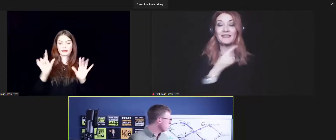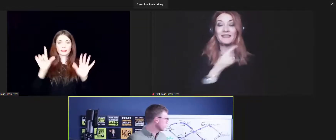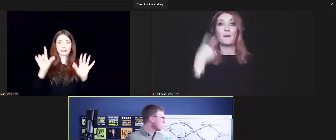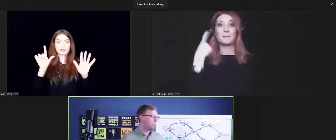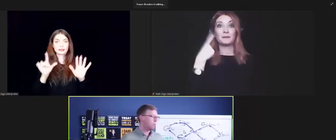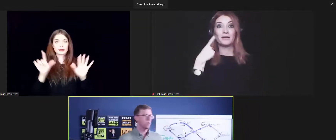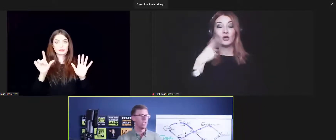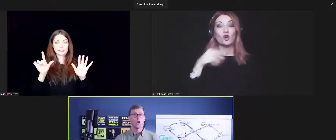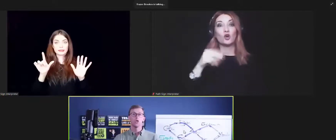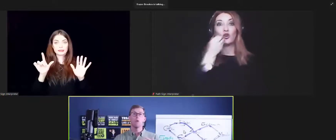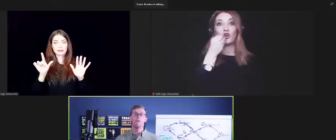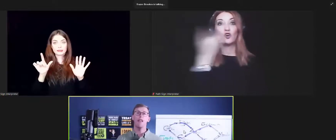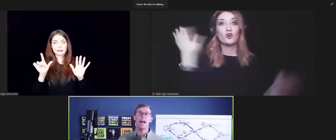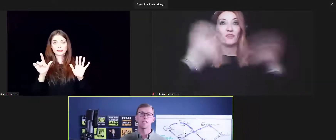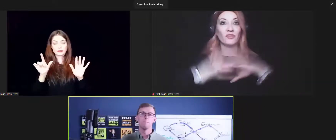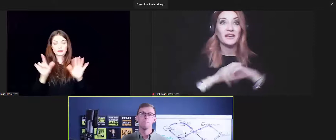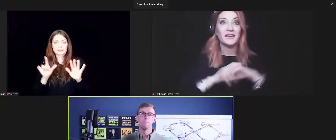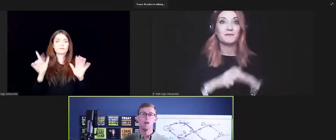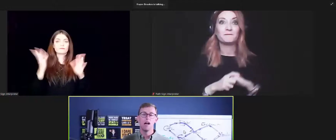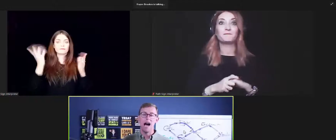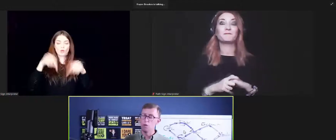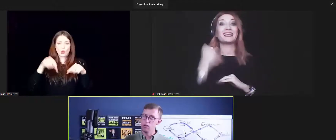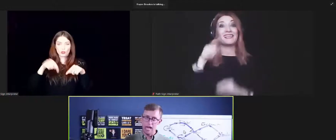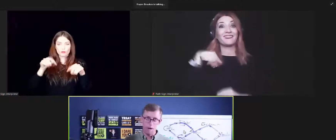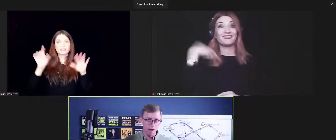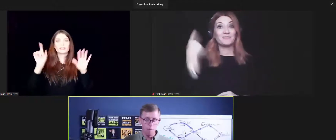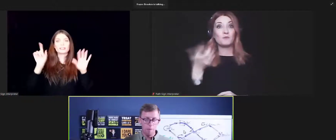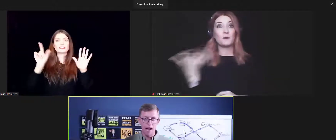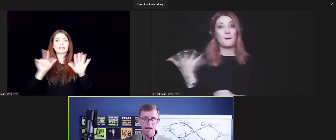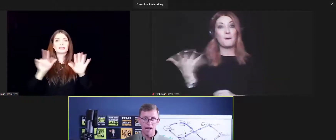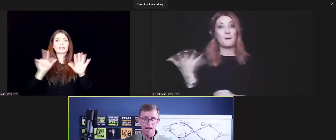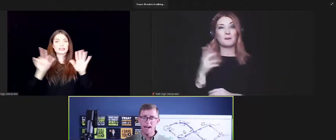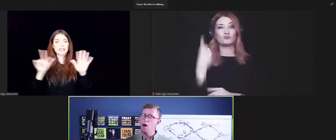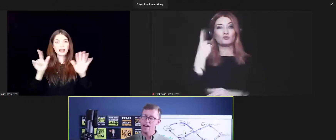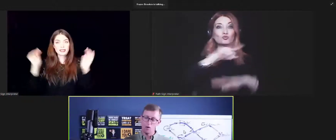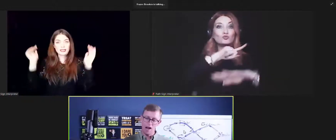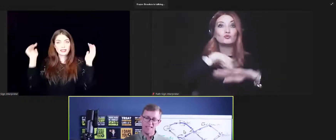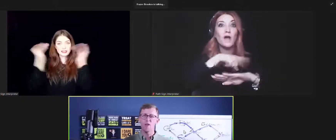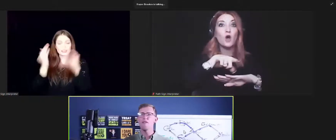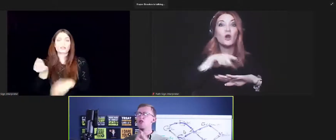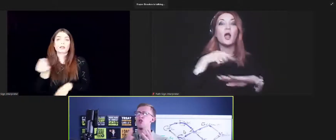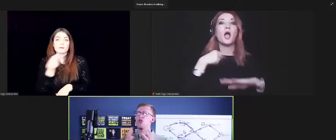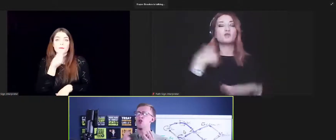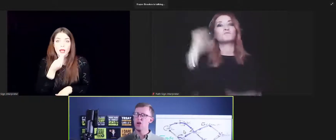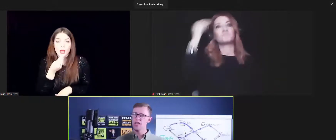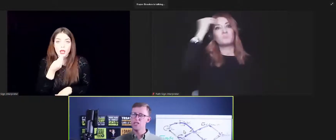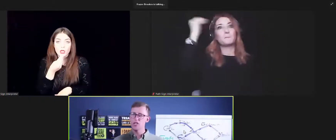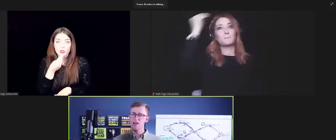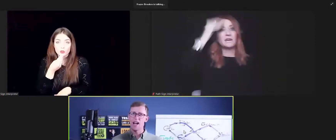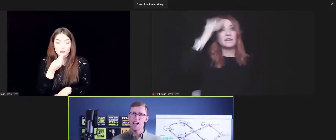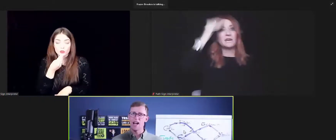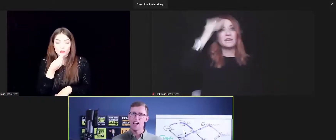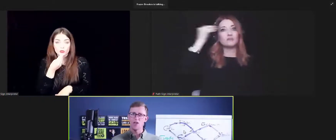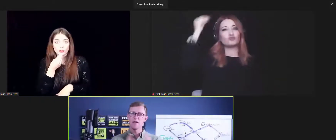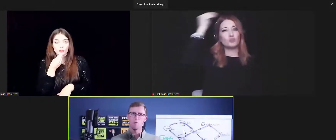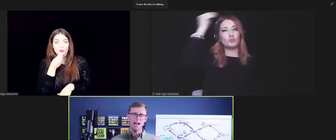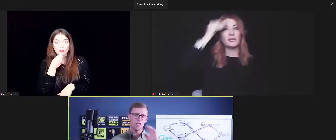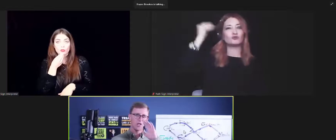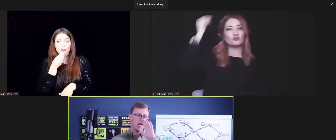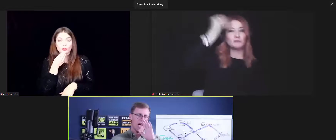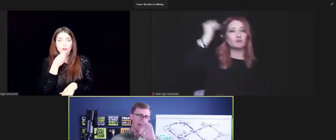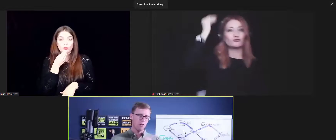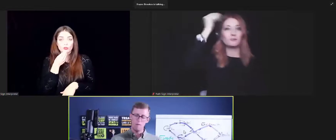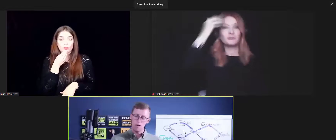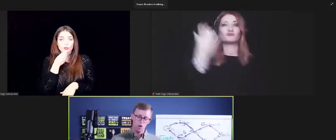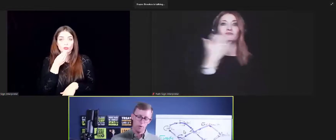will do this process. So I'll reflect. I will get my notepad out and I'll write that. I don't have a journal necessarily. I just have my notepads. And